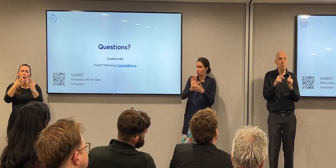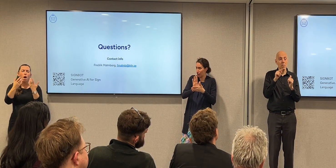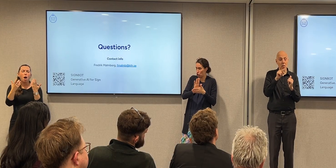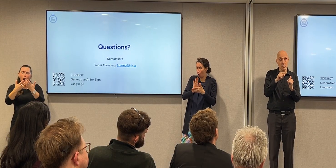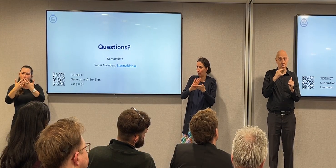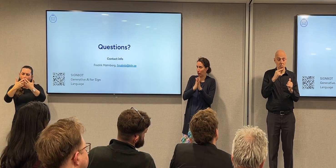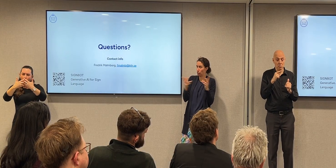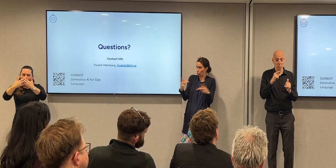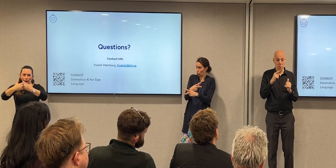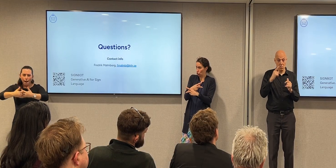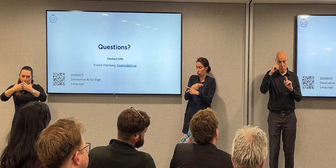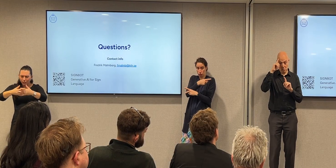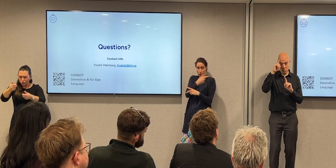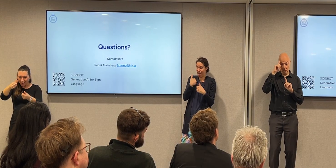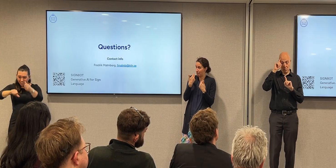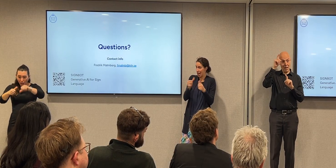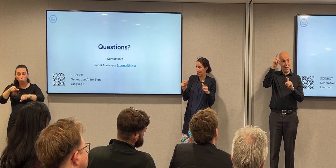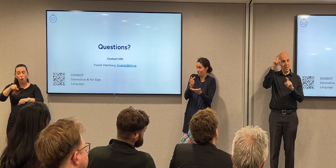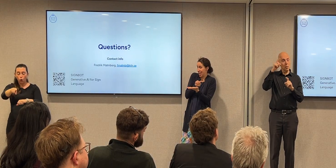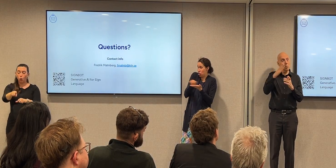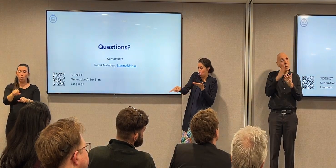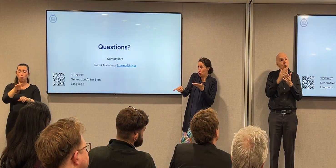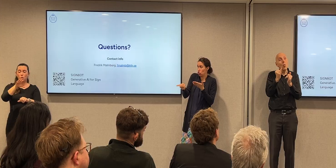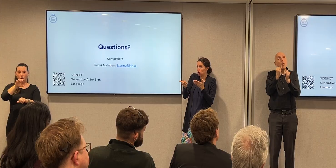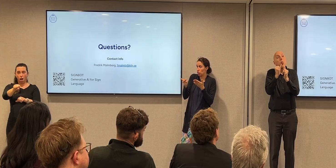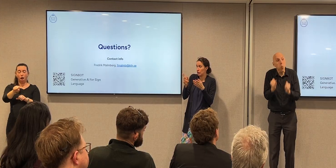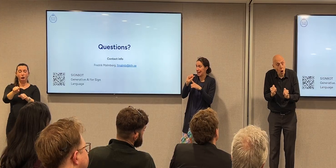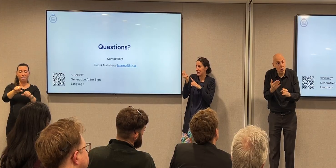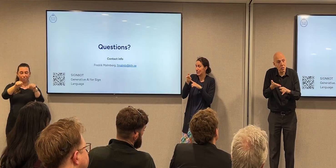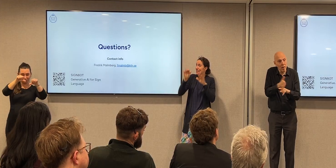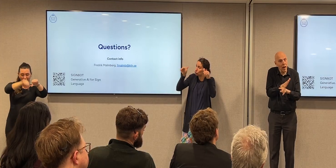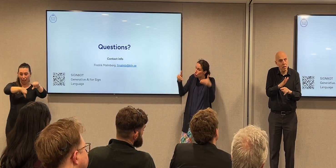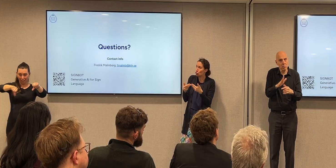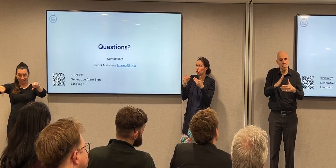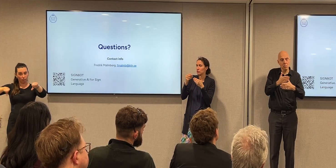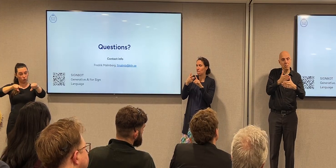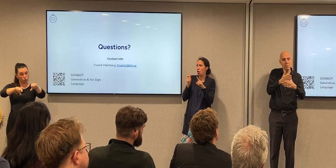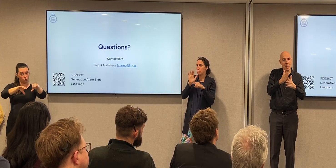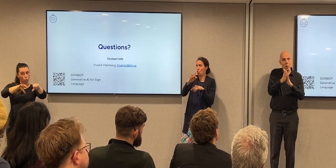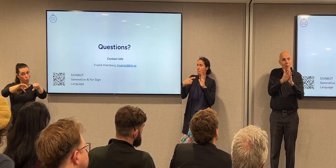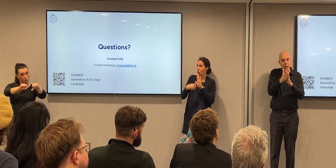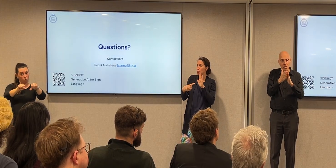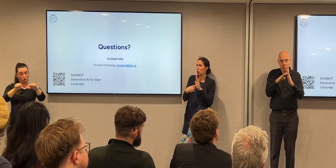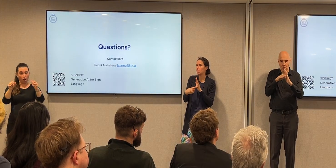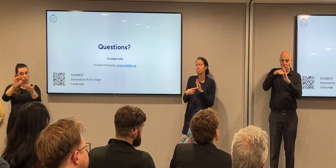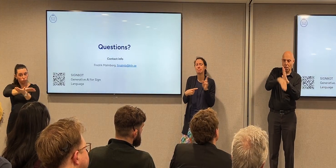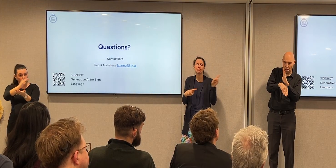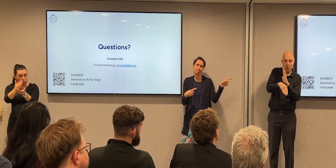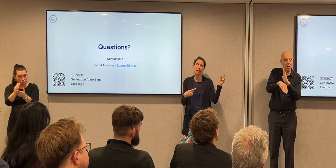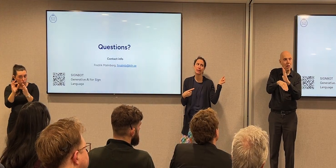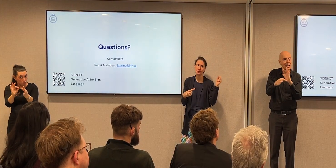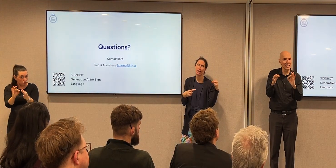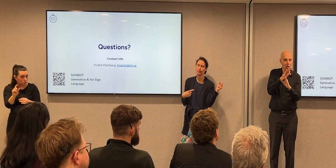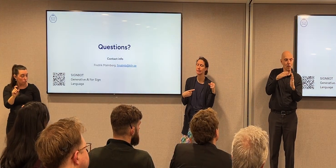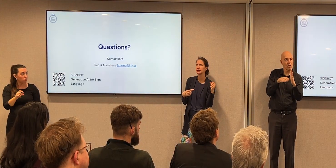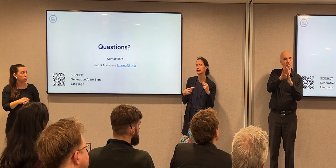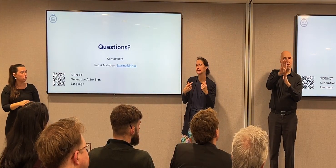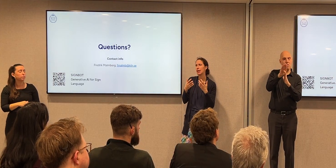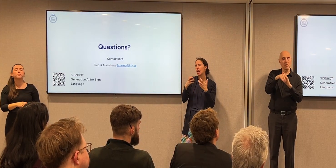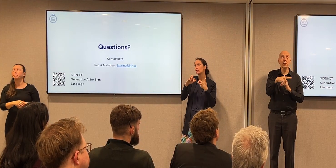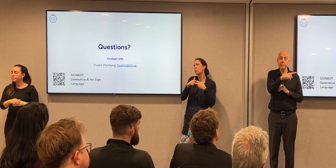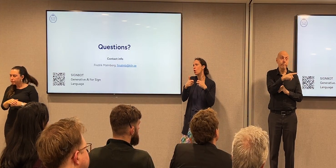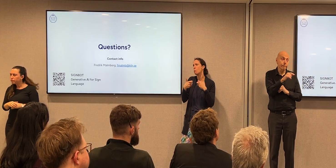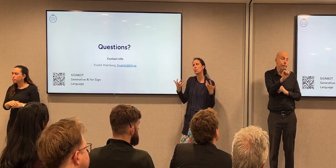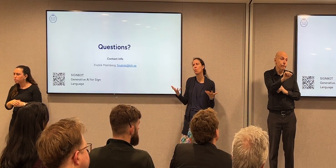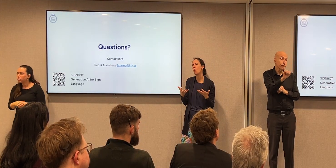there any kind of failure cases that are actually introduced by this model? Yes. The problem with these things is